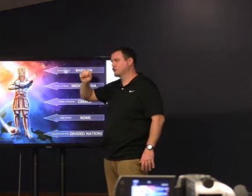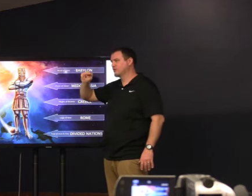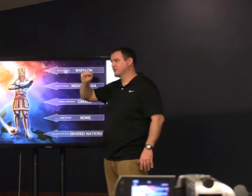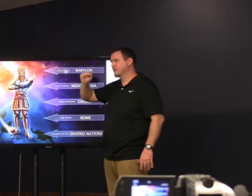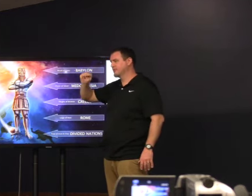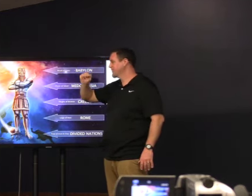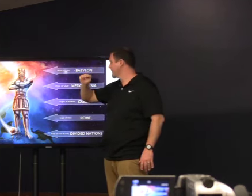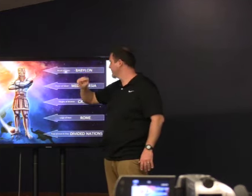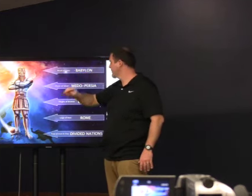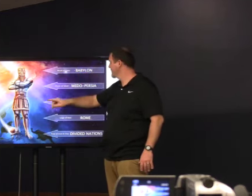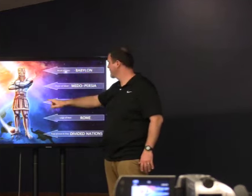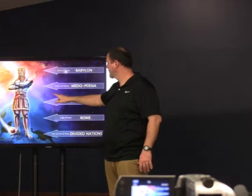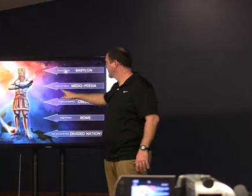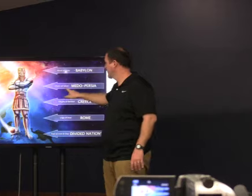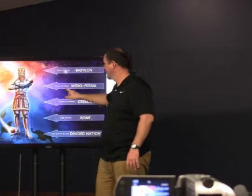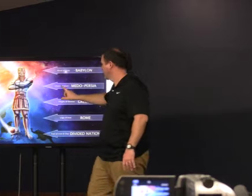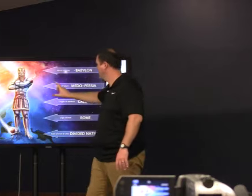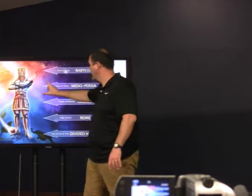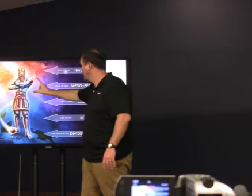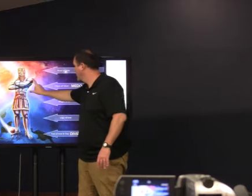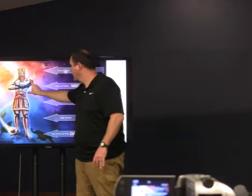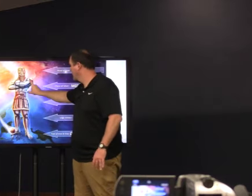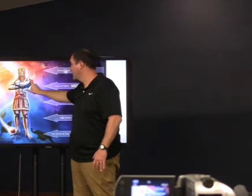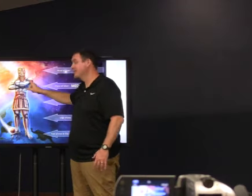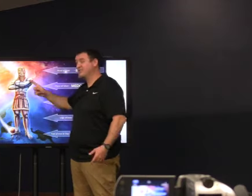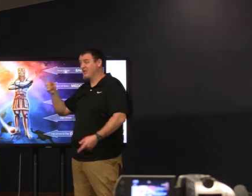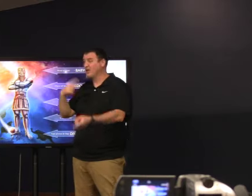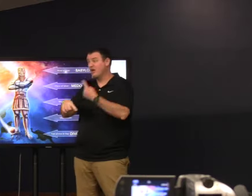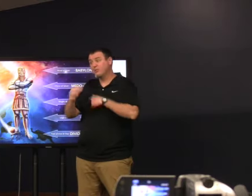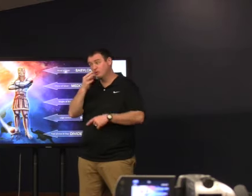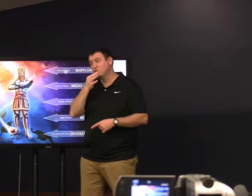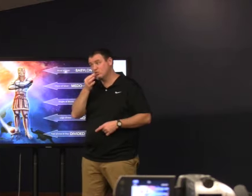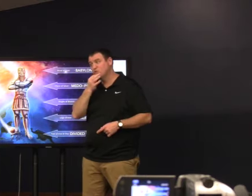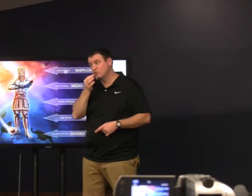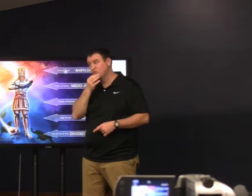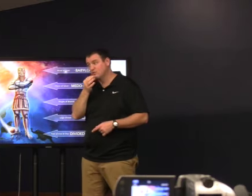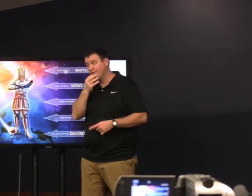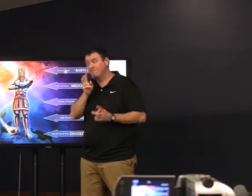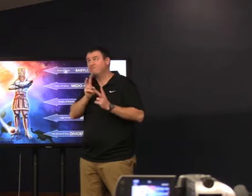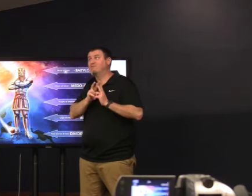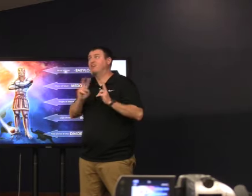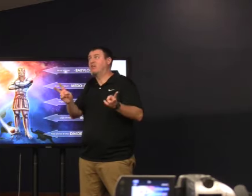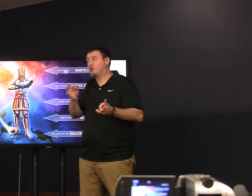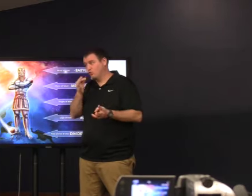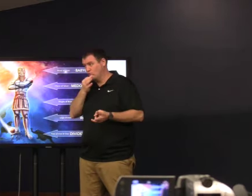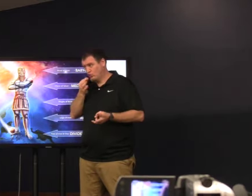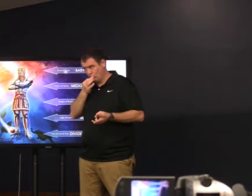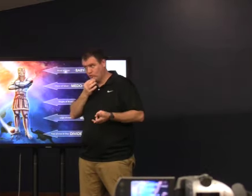the Medo-Persian, the silver part, and that's going to be coming soon. There.